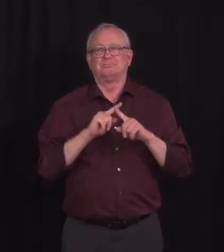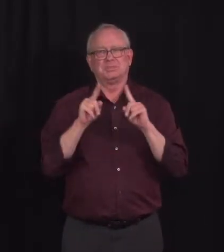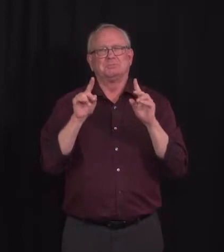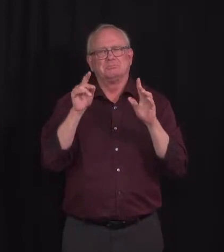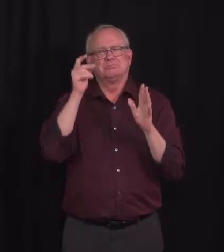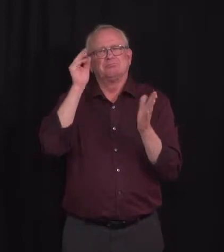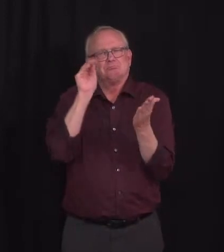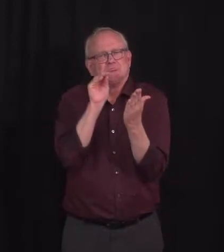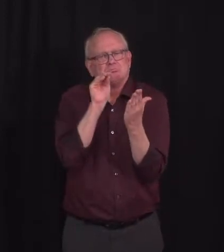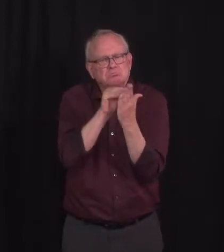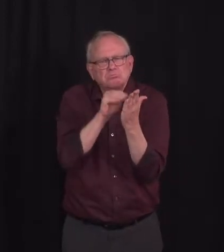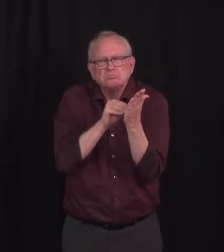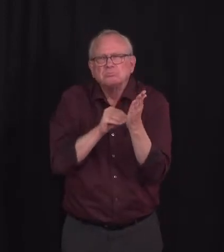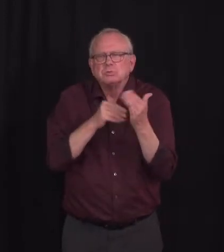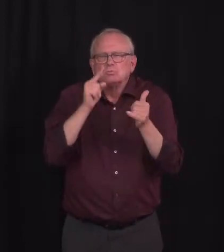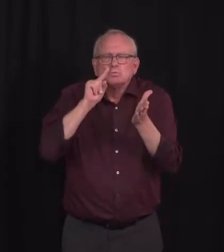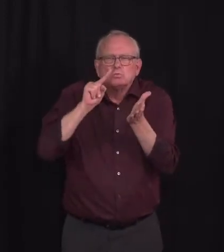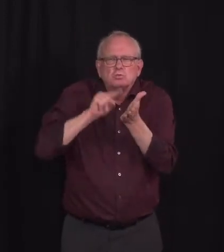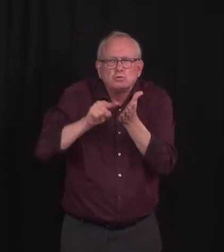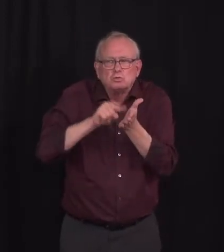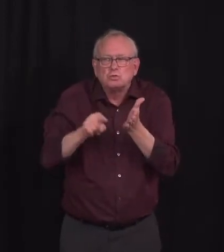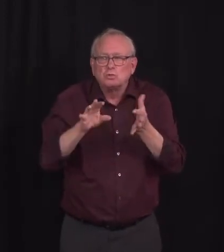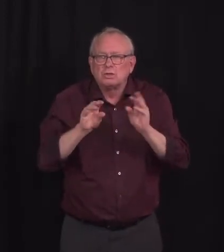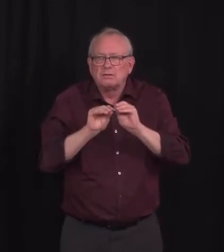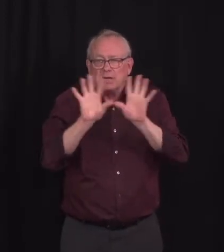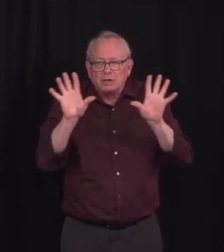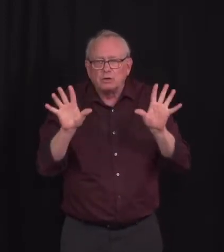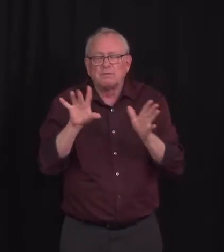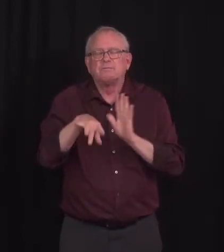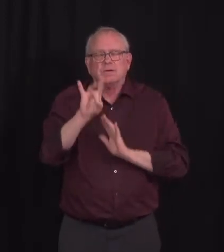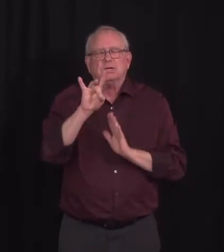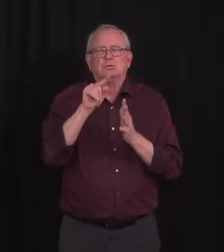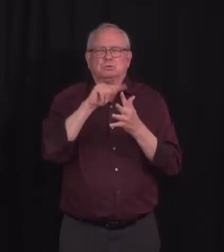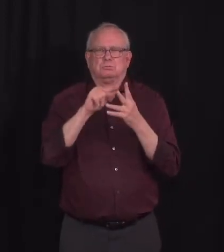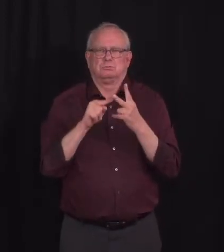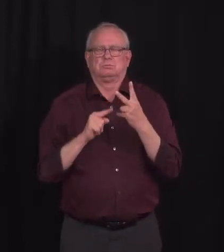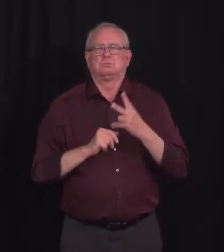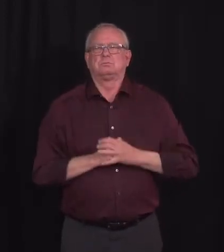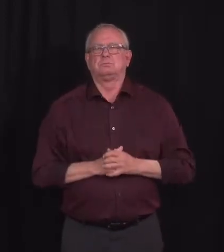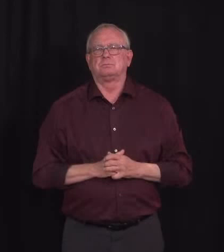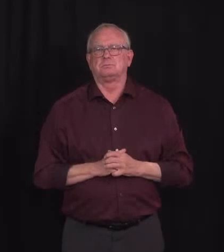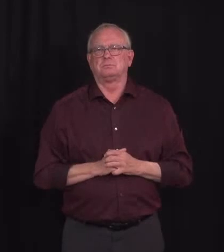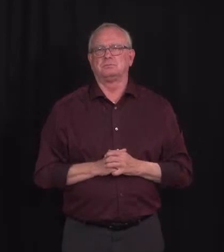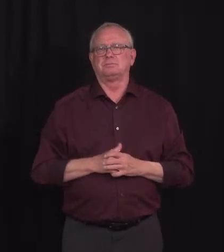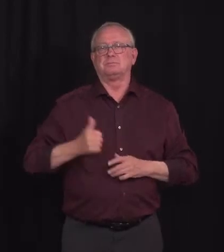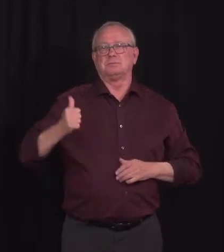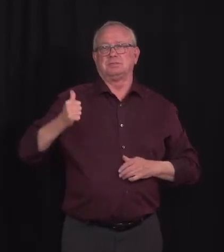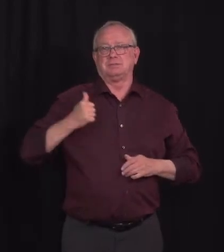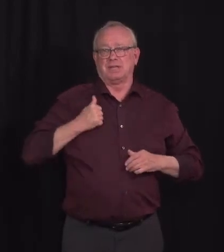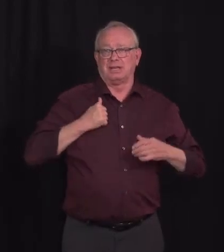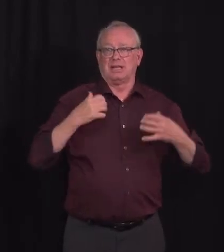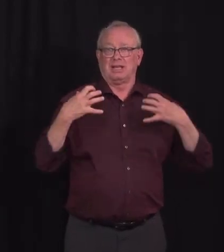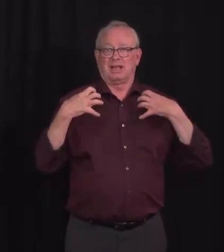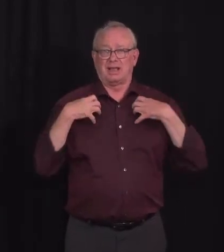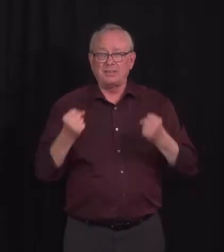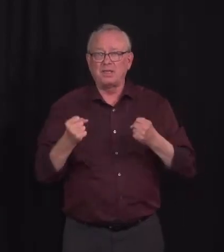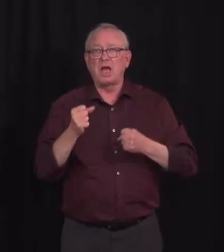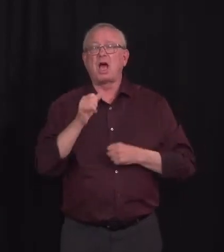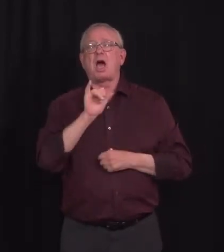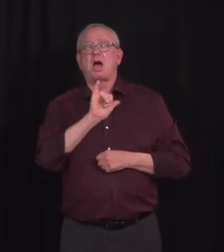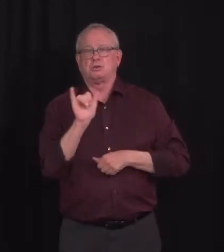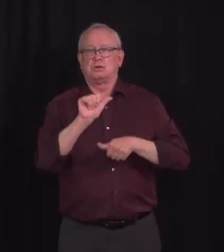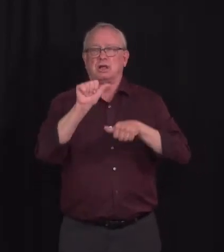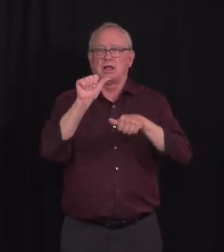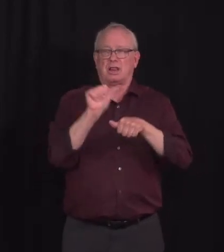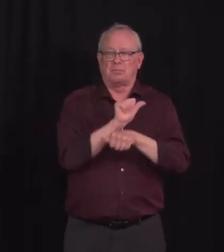happened. The Public Health Agency of Canada and Health Canada, along with my team in Alberta and other provinces and